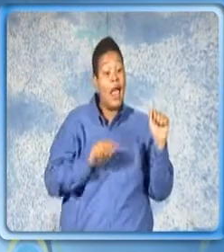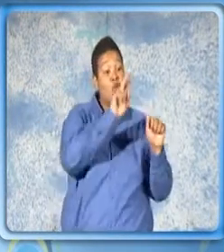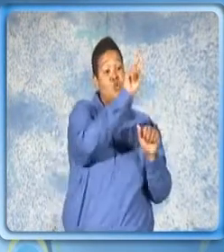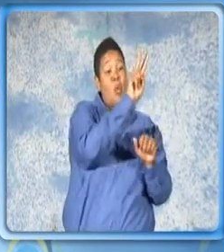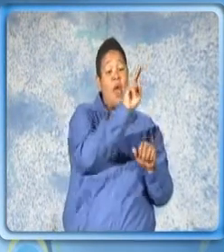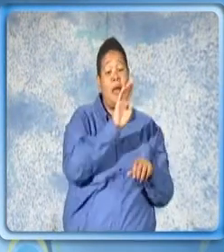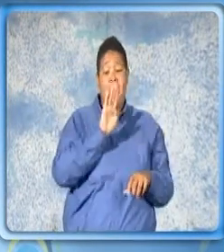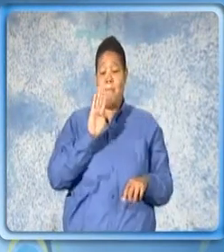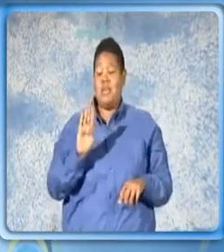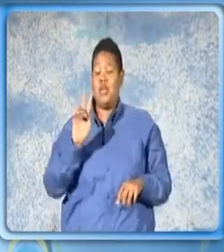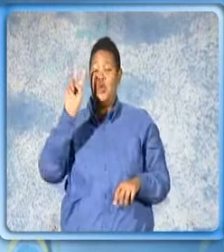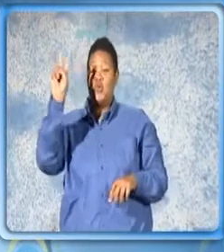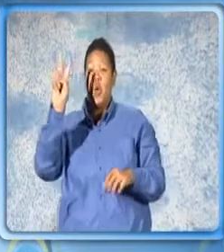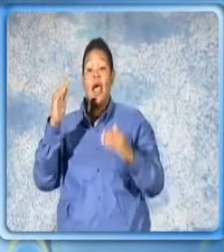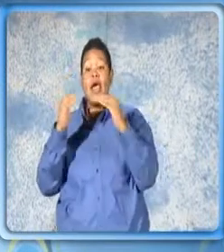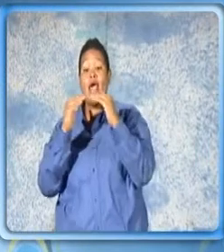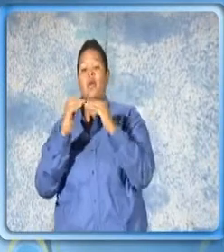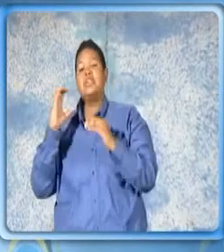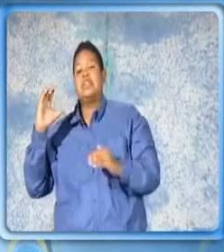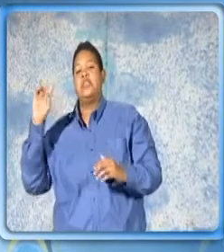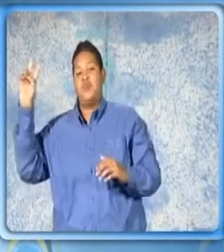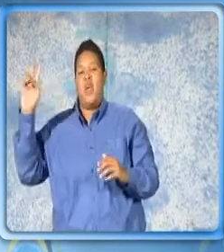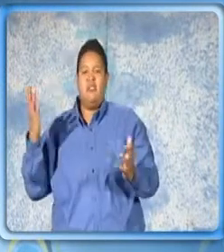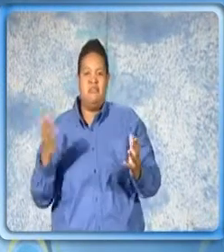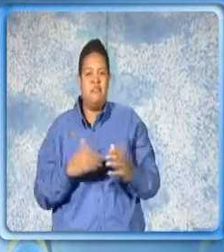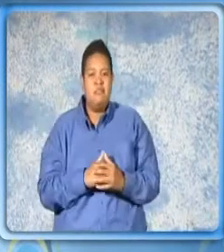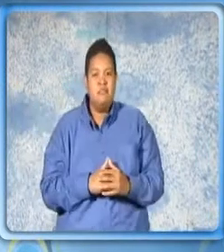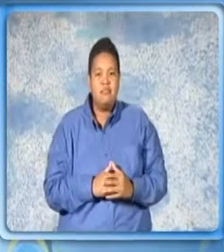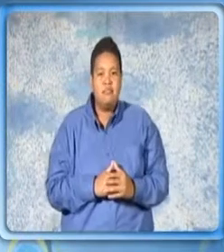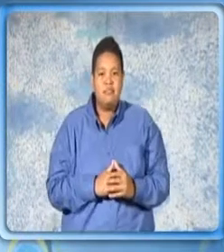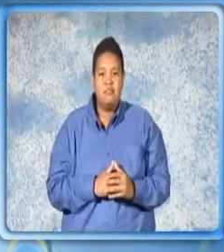is equal to the square of C.